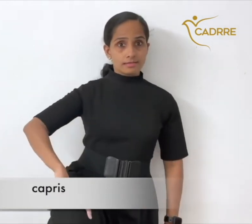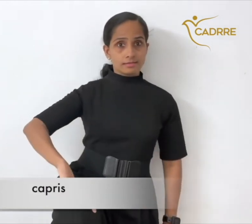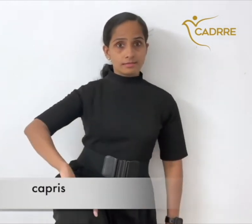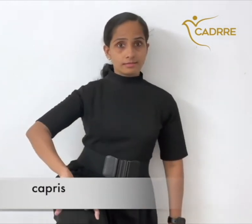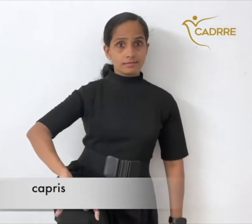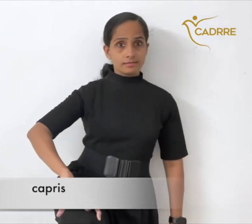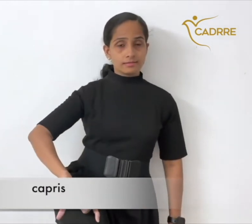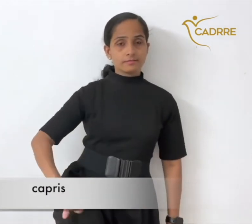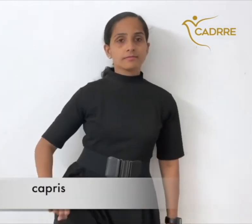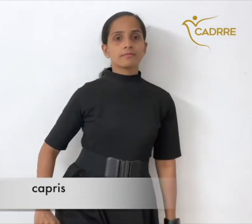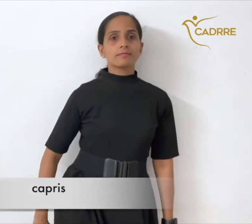Capris.